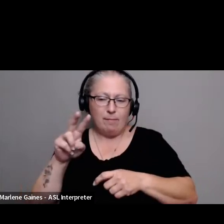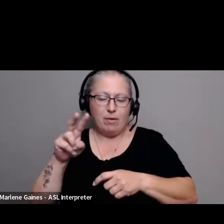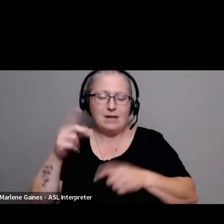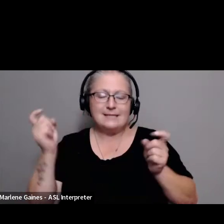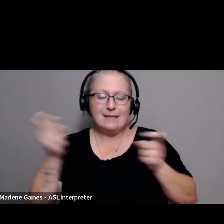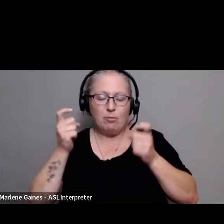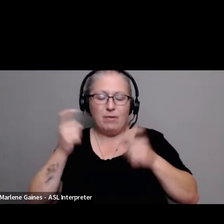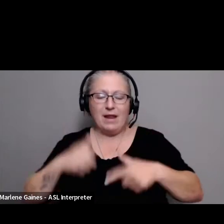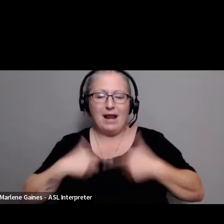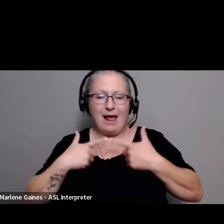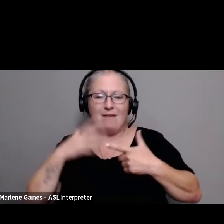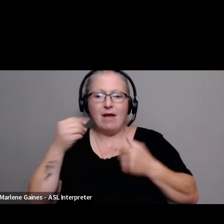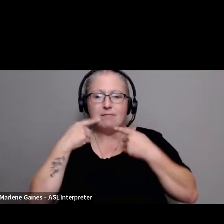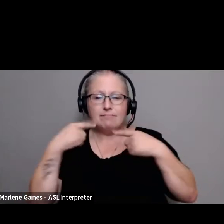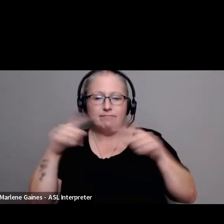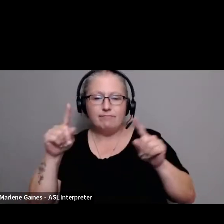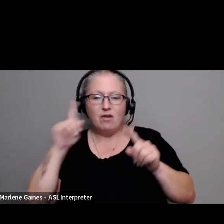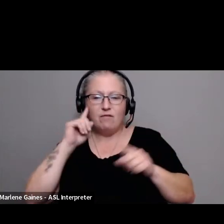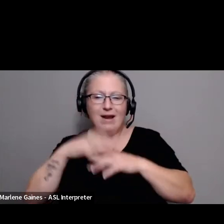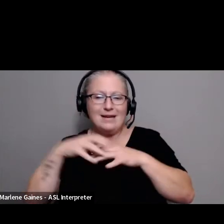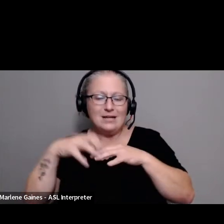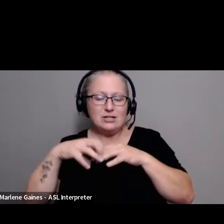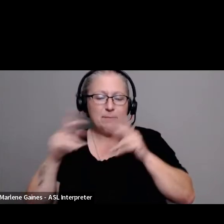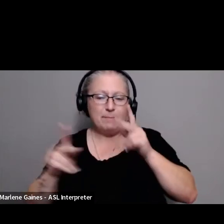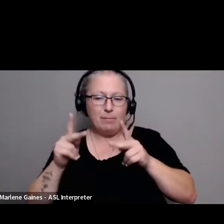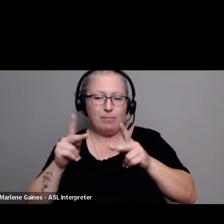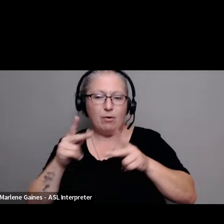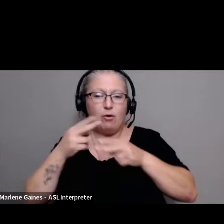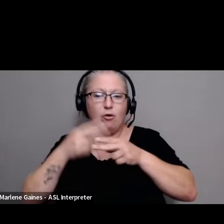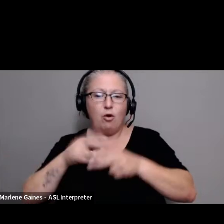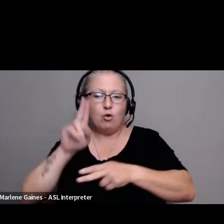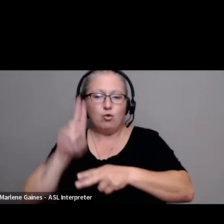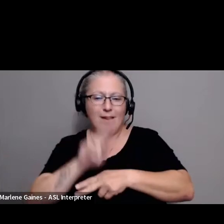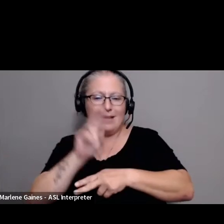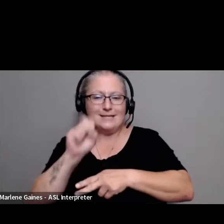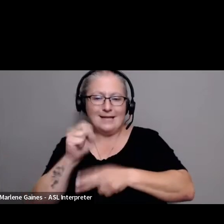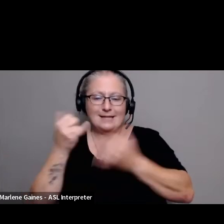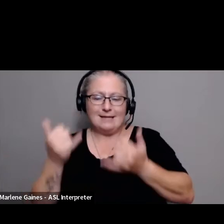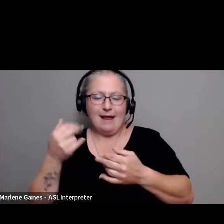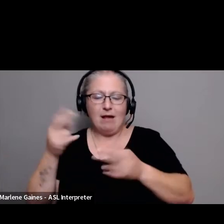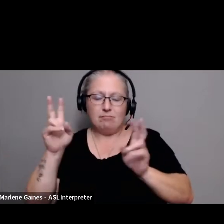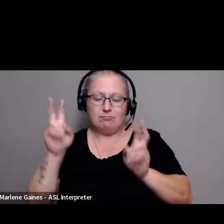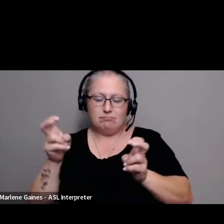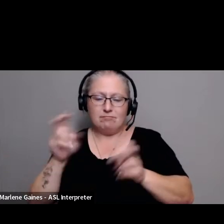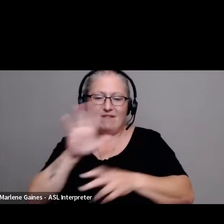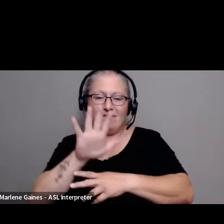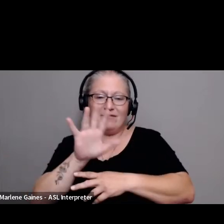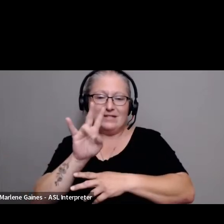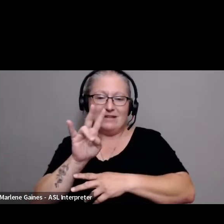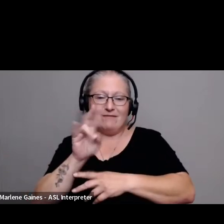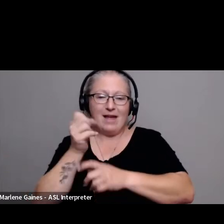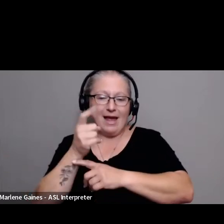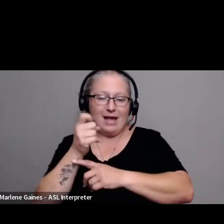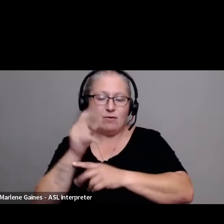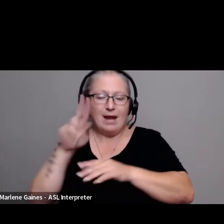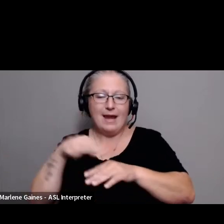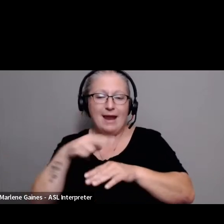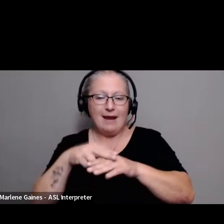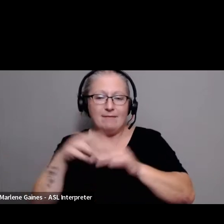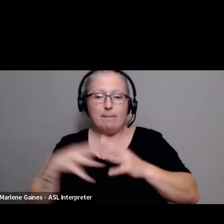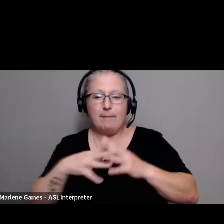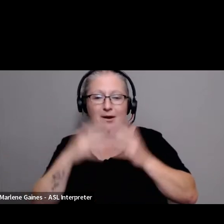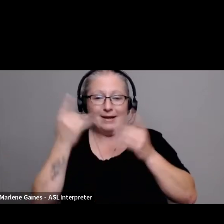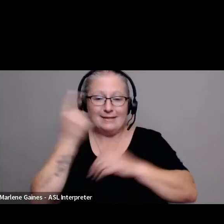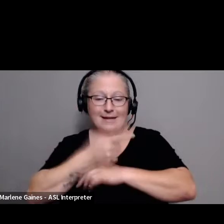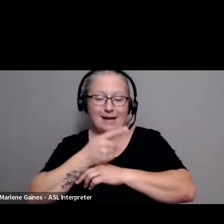accomplishments of the indigenous peoples of what is now known as the United States. The 57th Annual Native American Day was celebrated